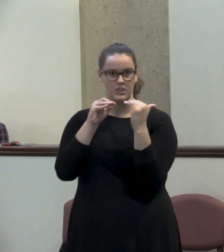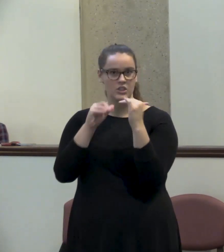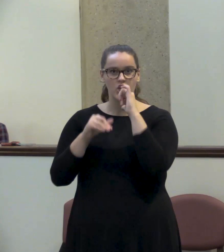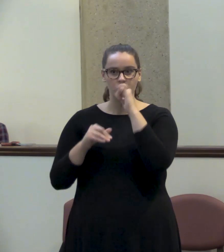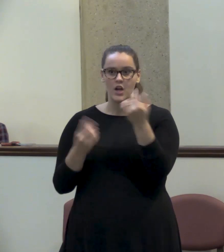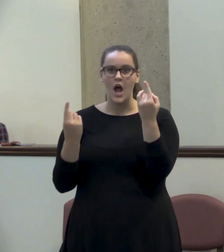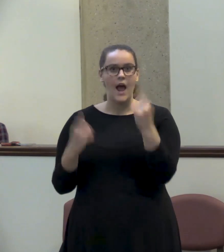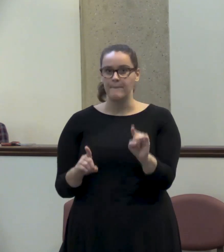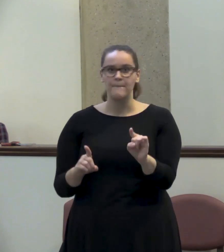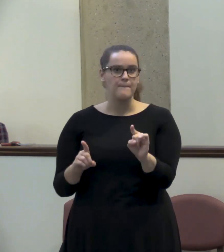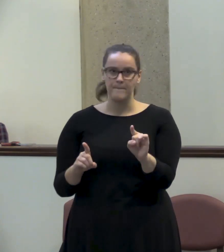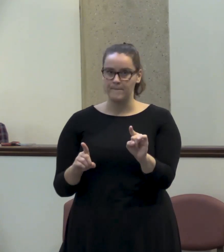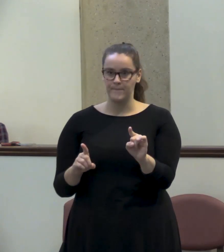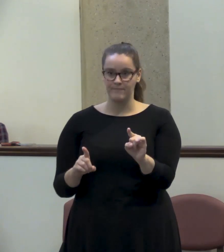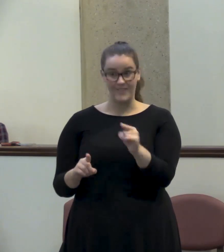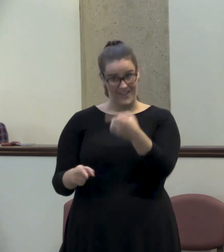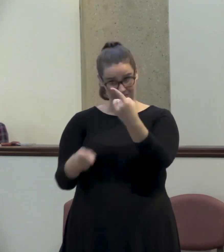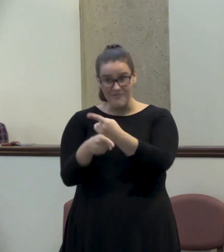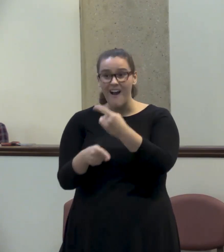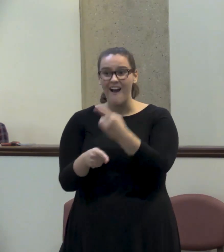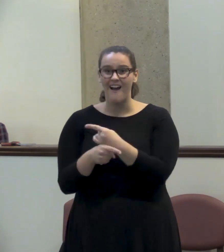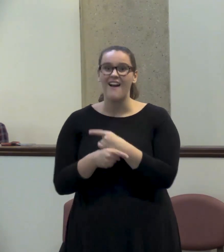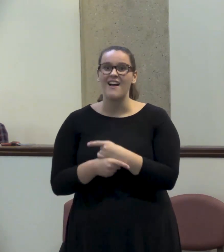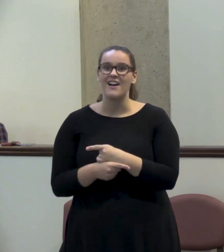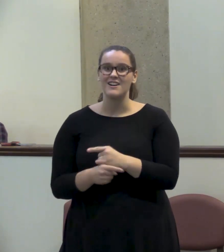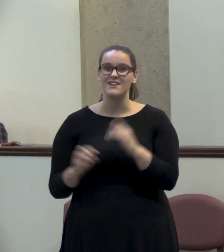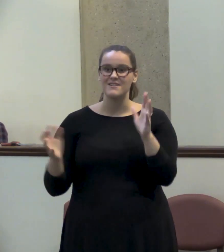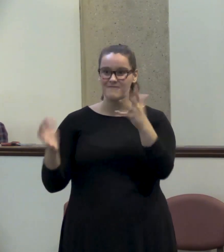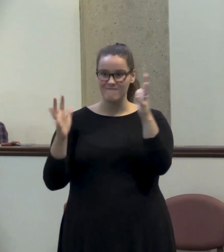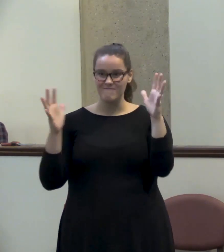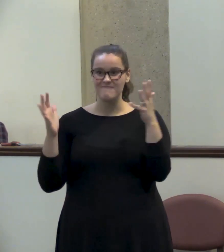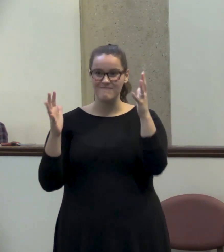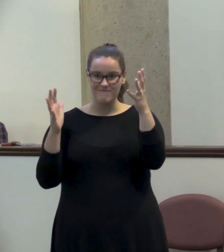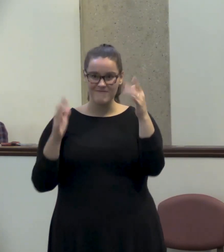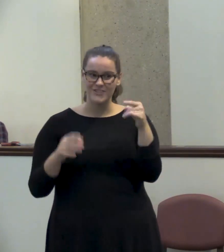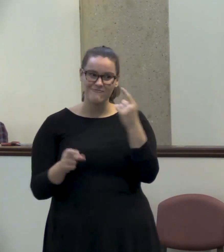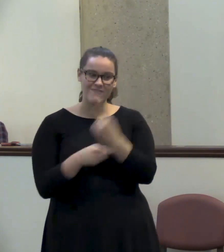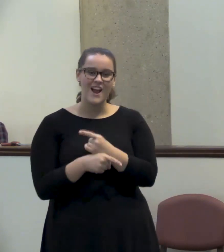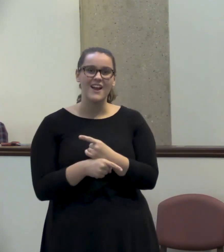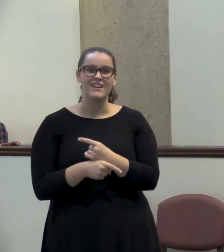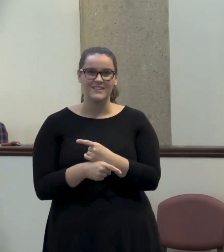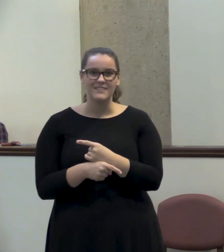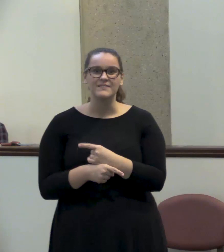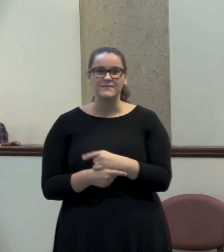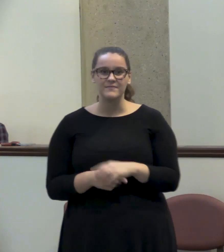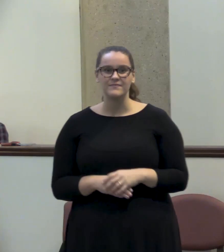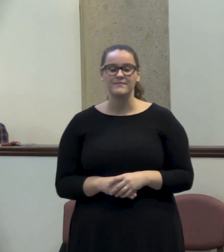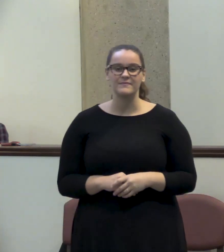exist. Woo. That's right, that, she's right, they're obscene.